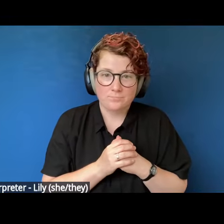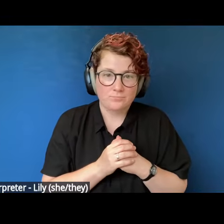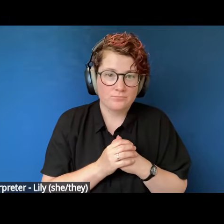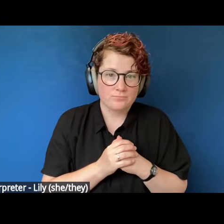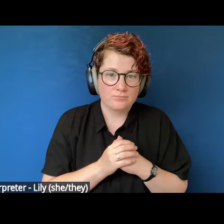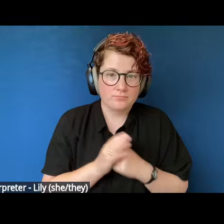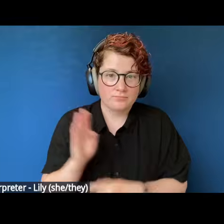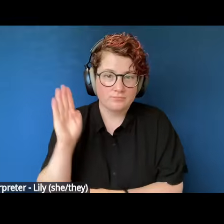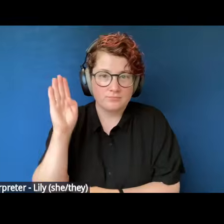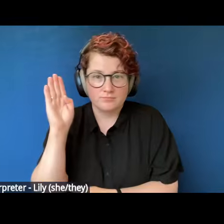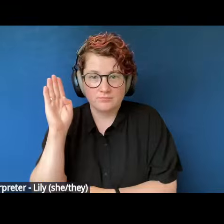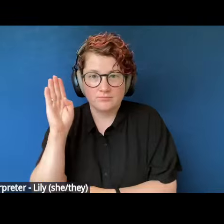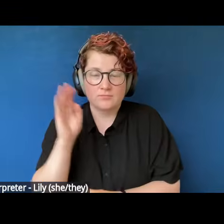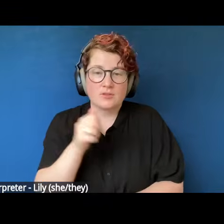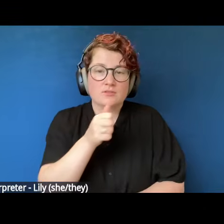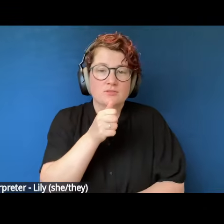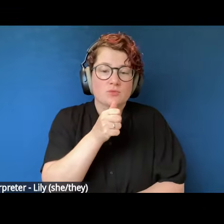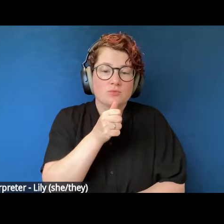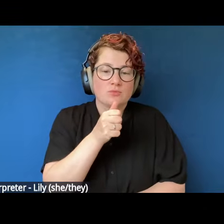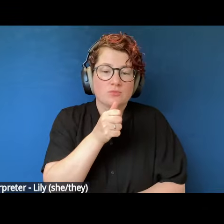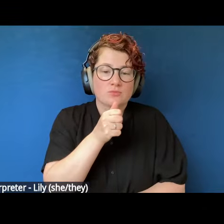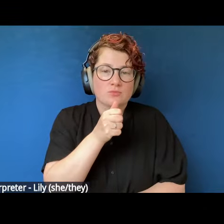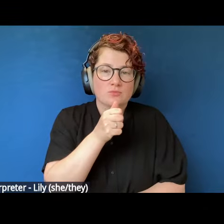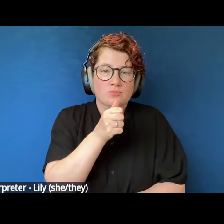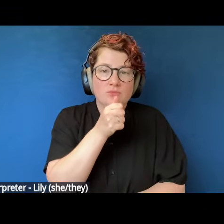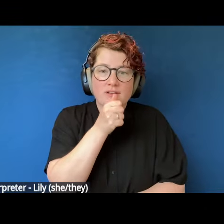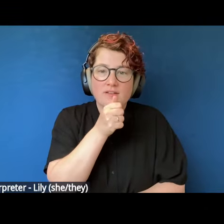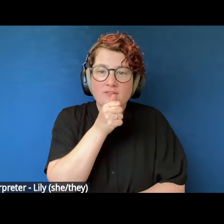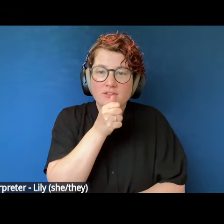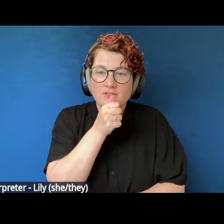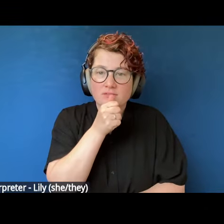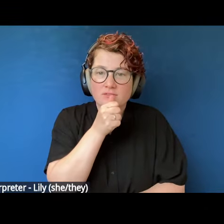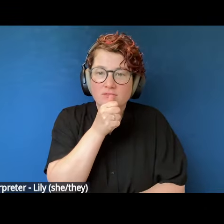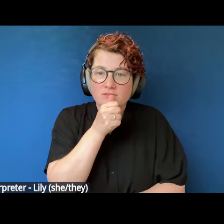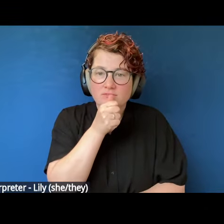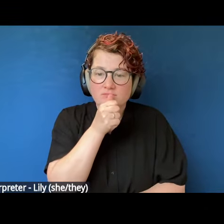I'll try to form it as a question, but I more of an observation.